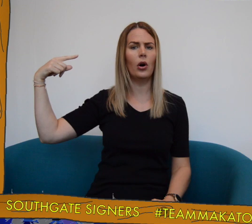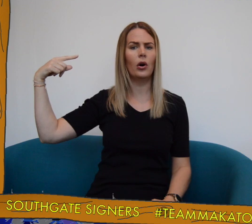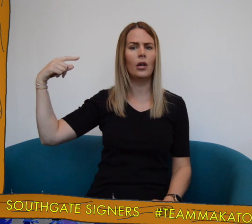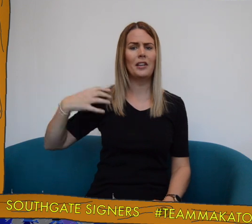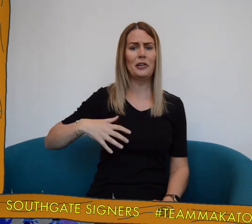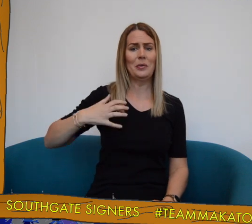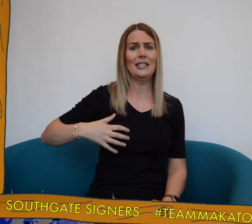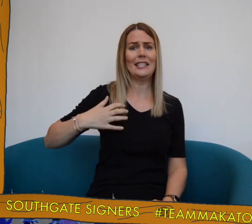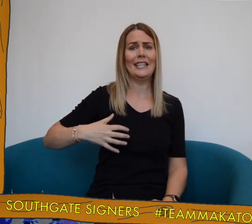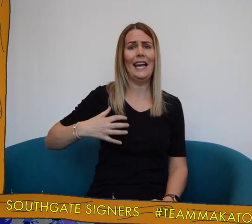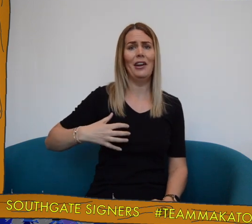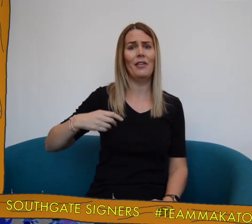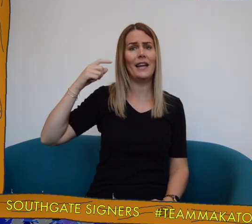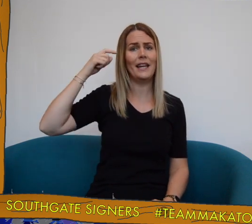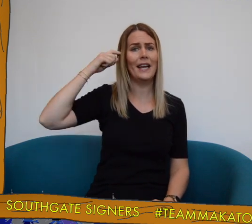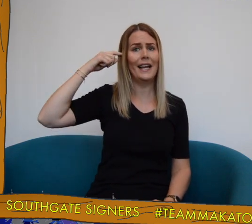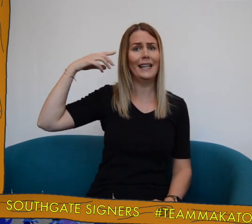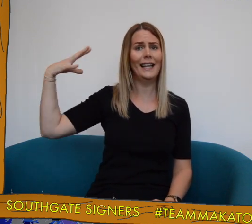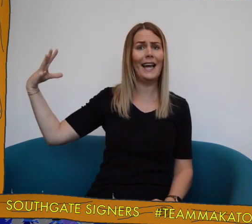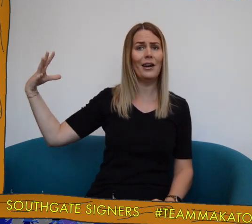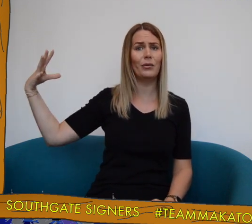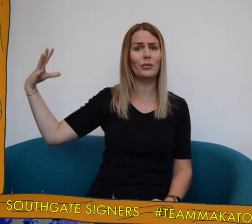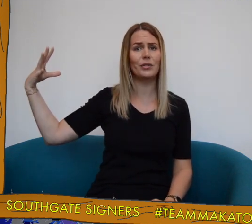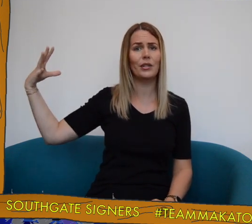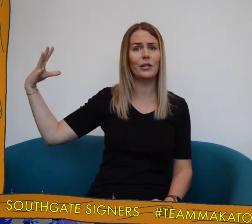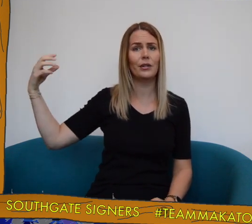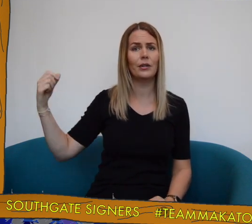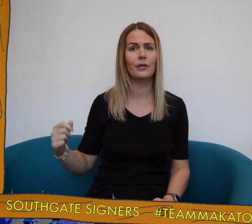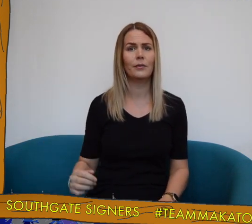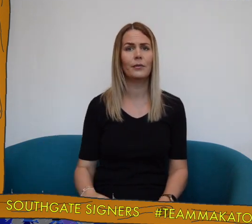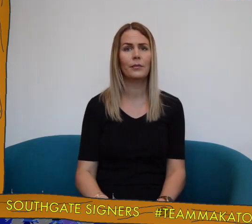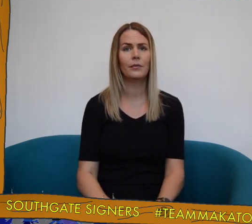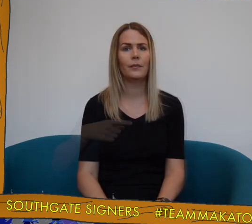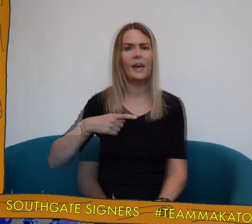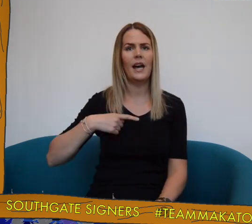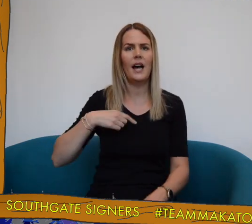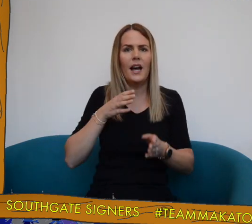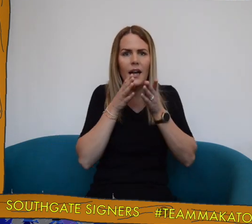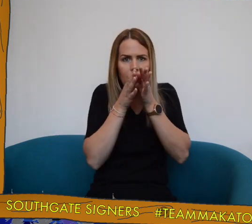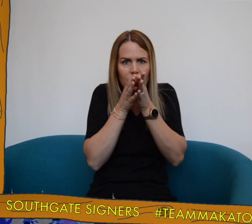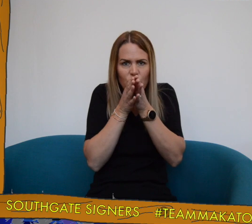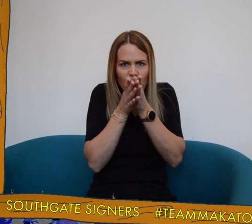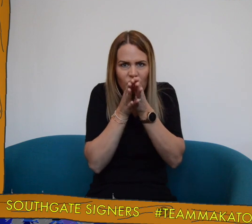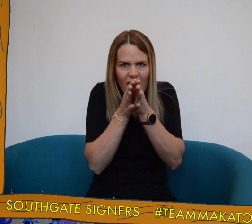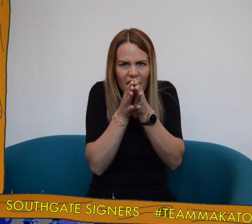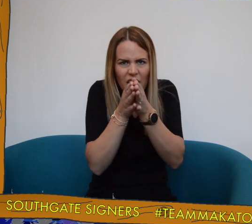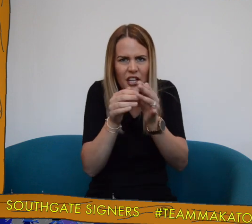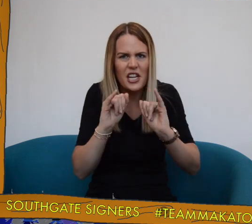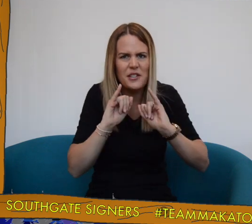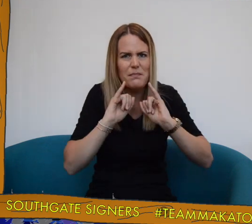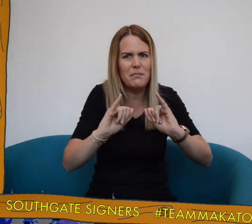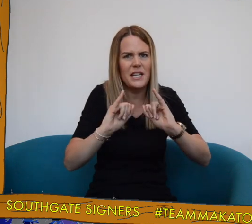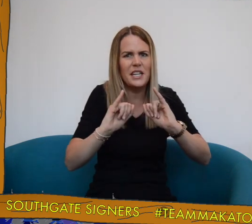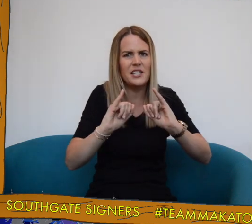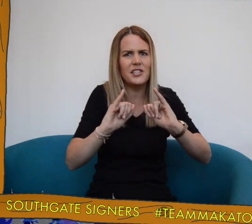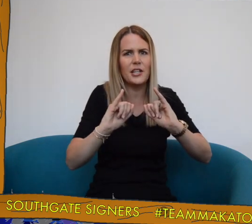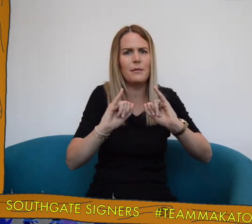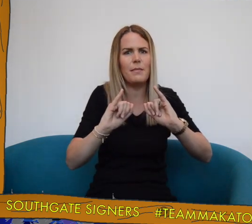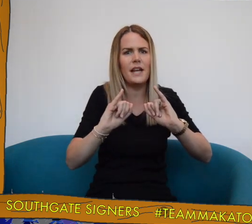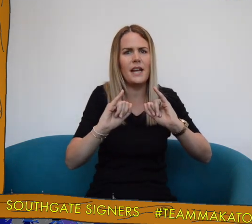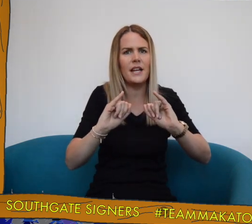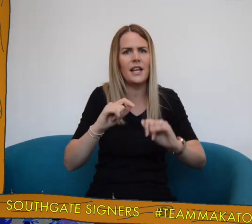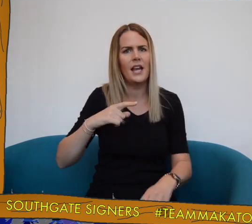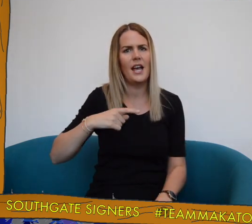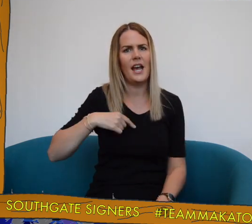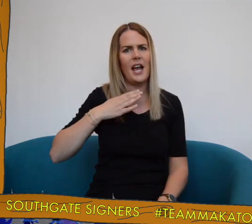roar that was scary and loud. I am a dragon as mean as